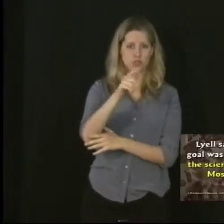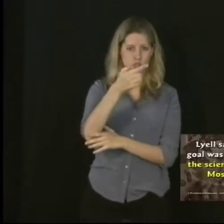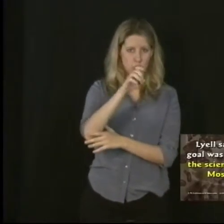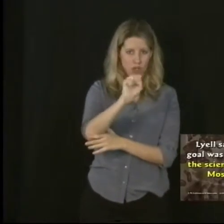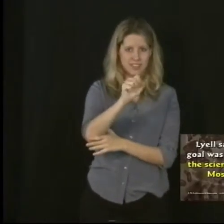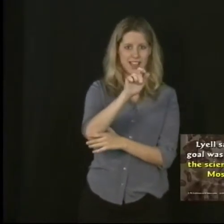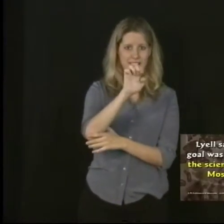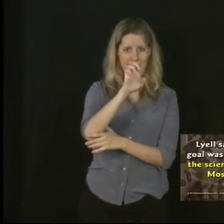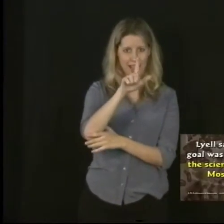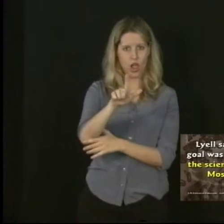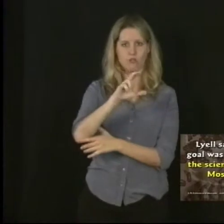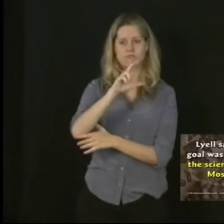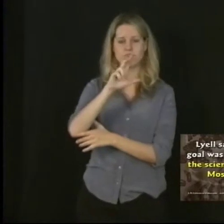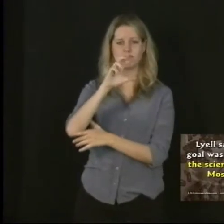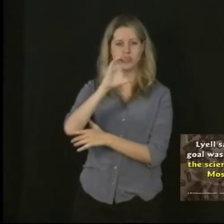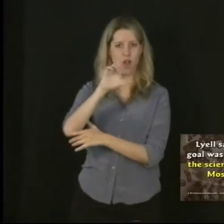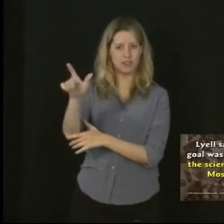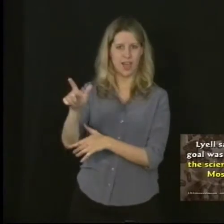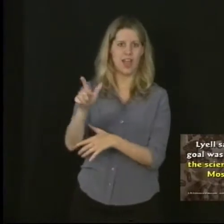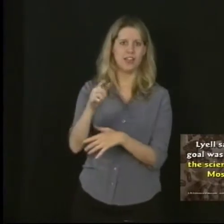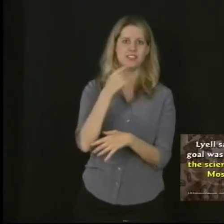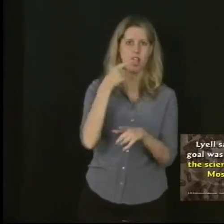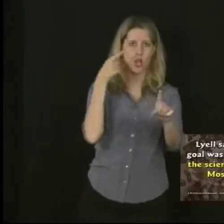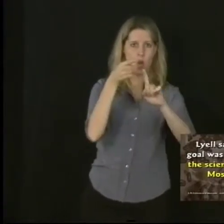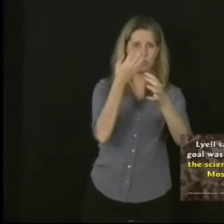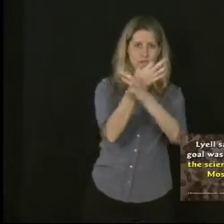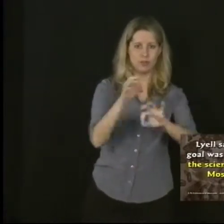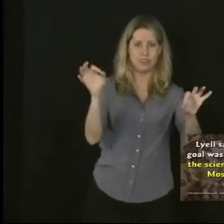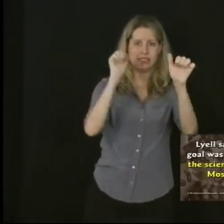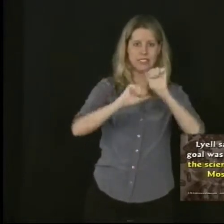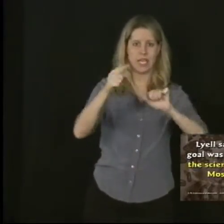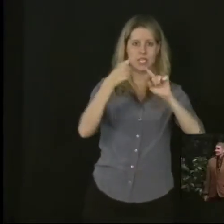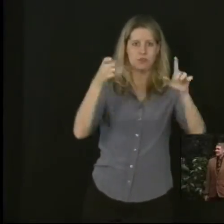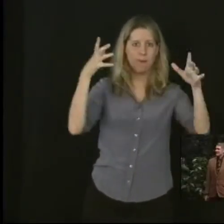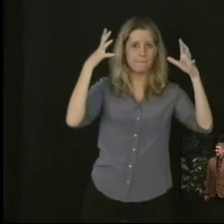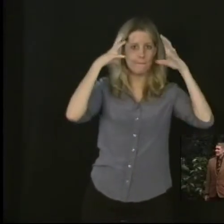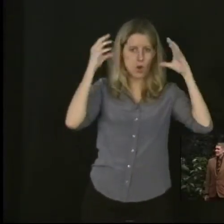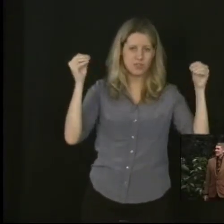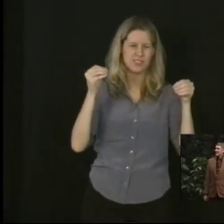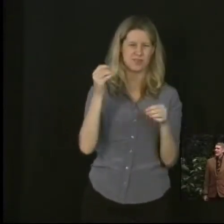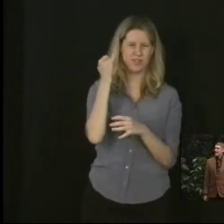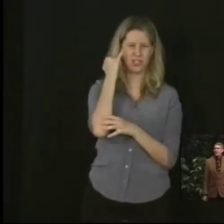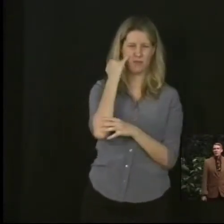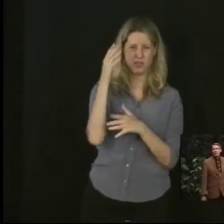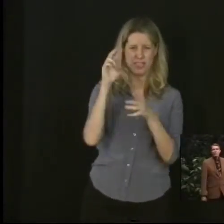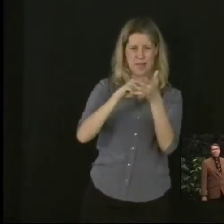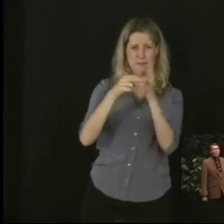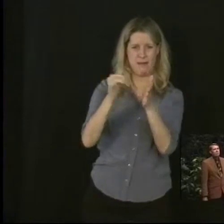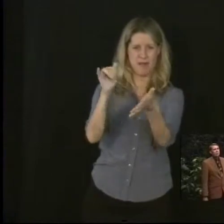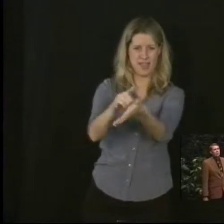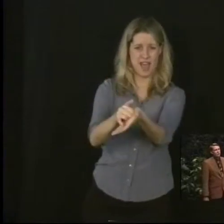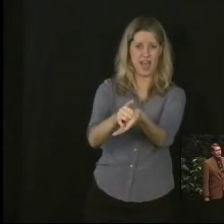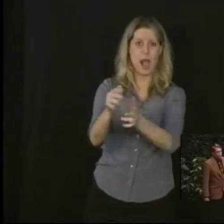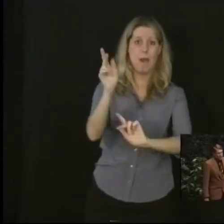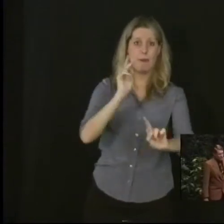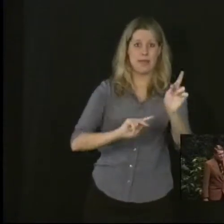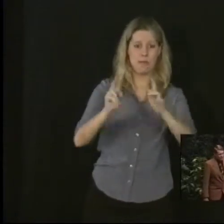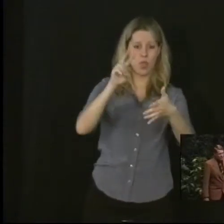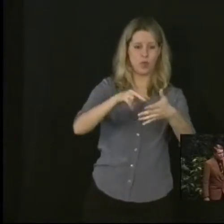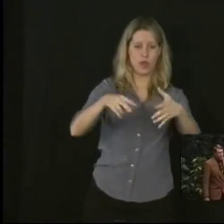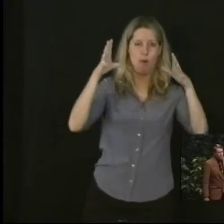to free the science from Moses. What do you suppose he meant by that? You see, people who read what Moses